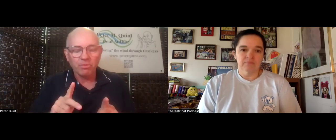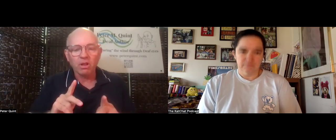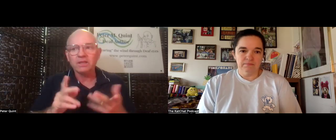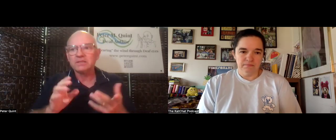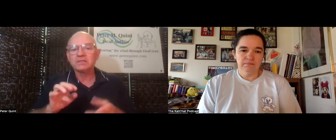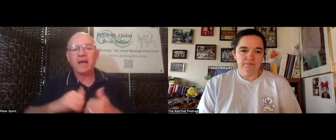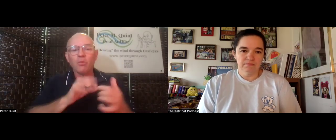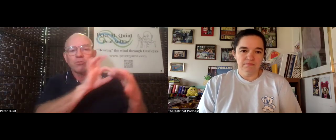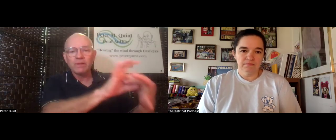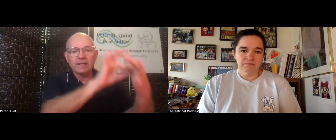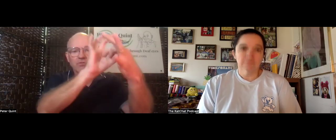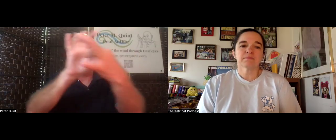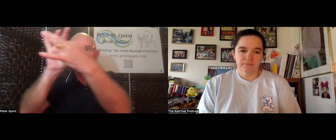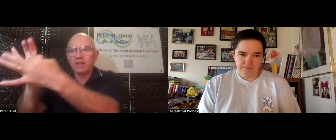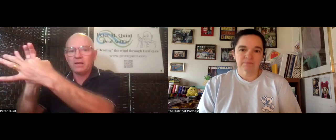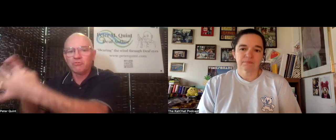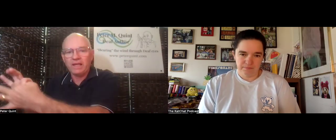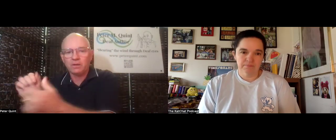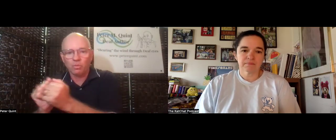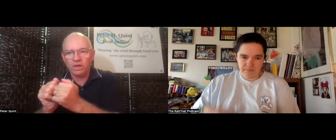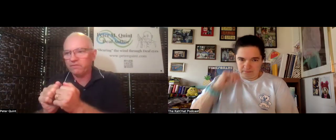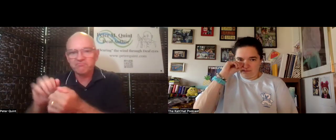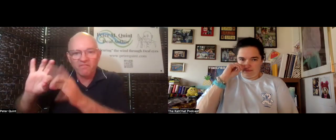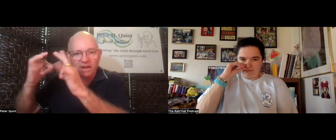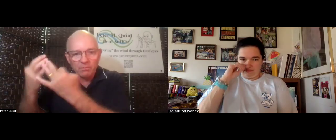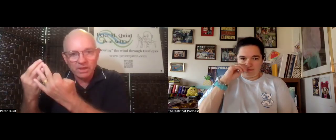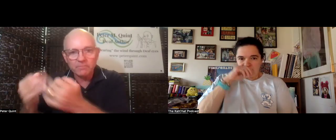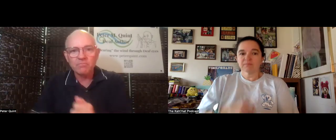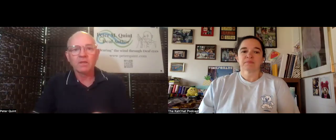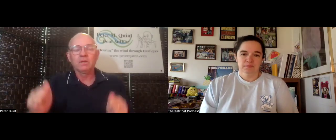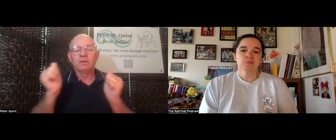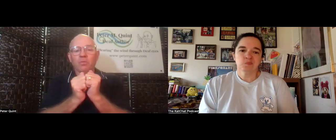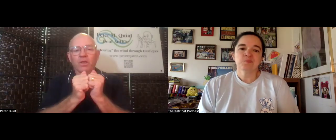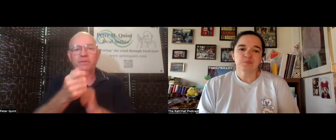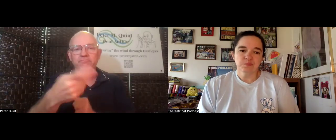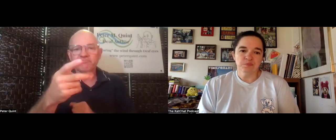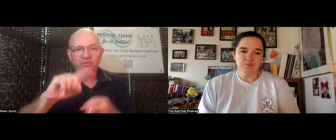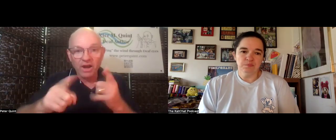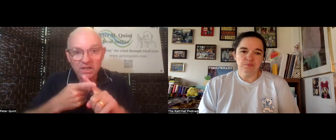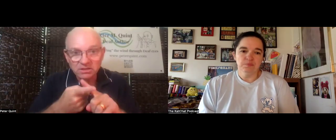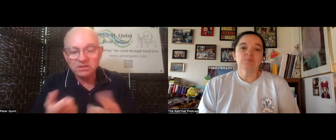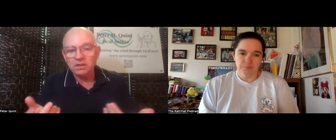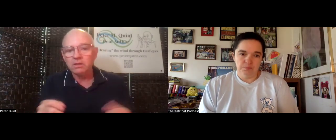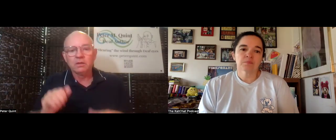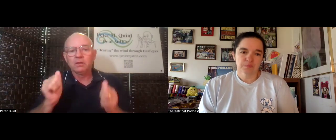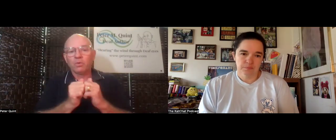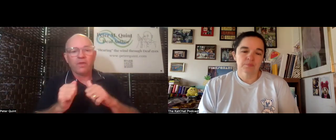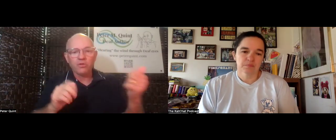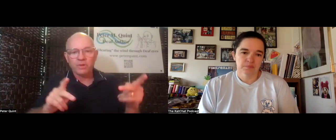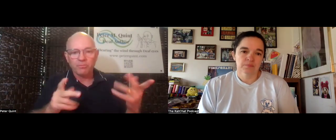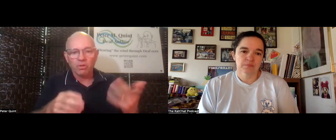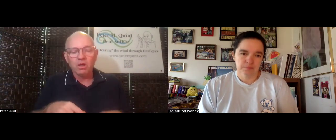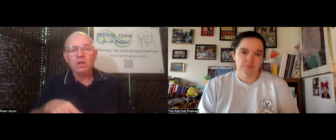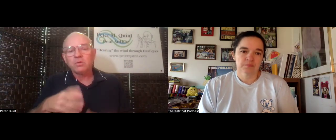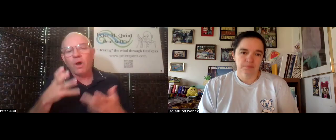deaf people is how we relate with family, with friends, with